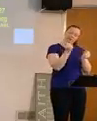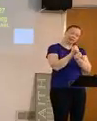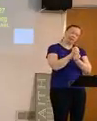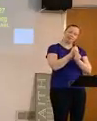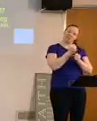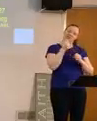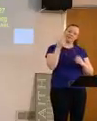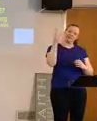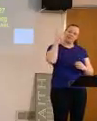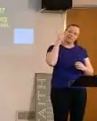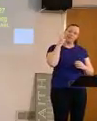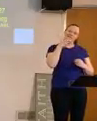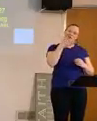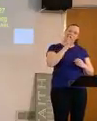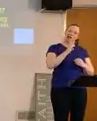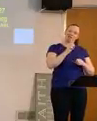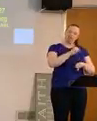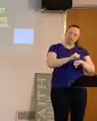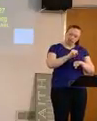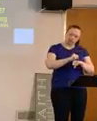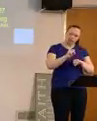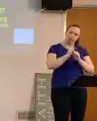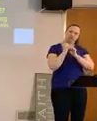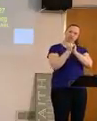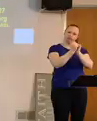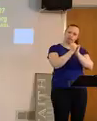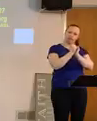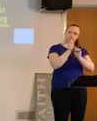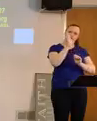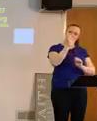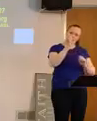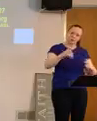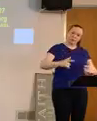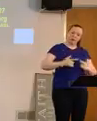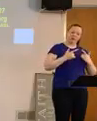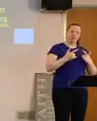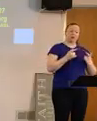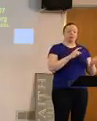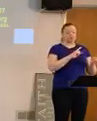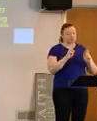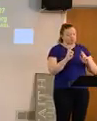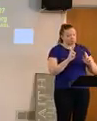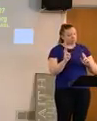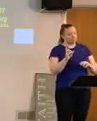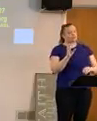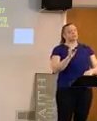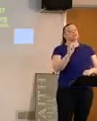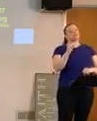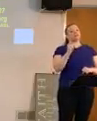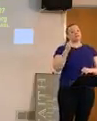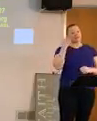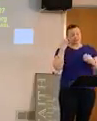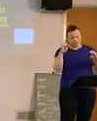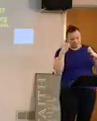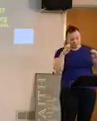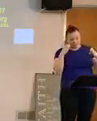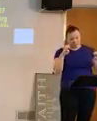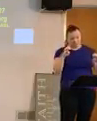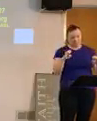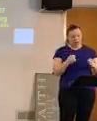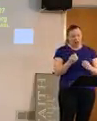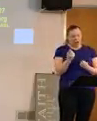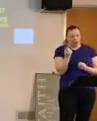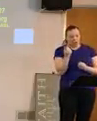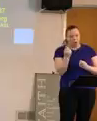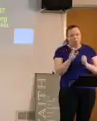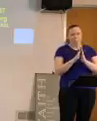hear how God is working. Now, to help us get ready for Easter, here it is, a little